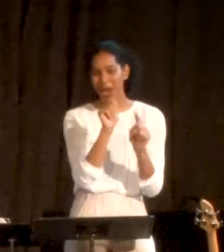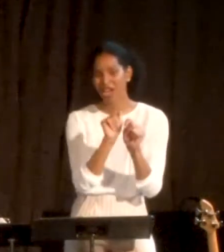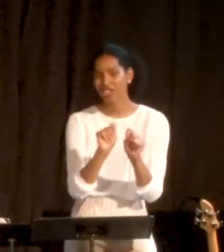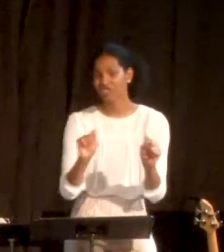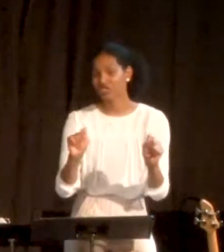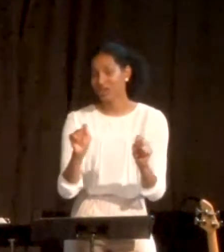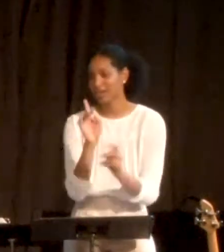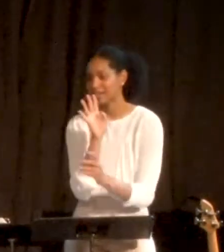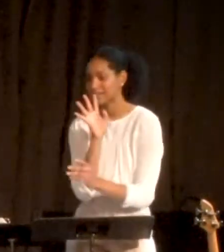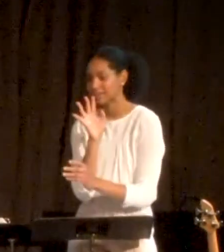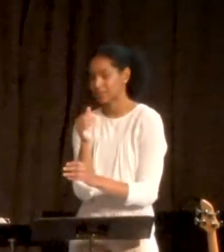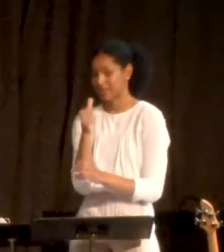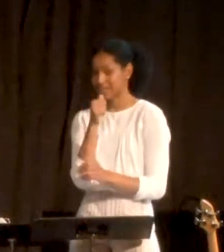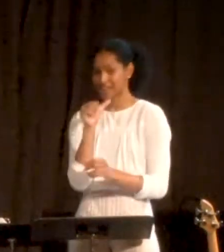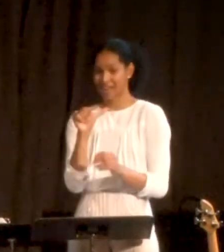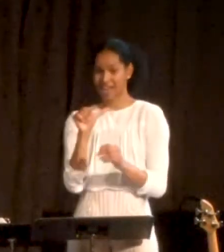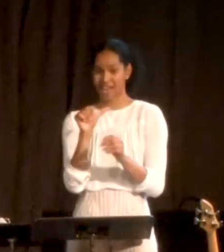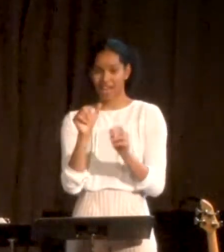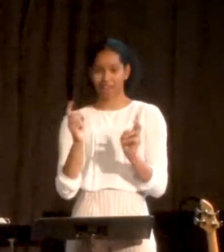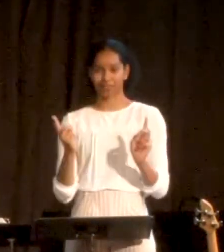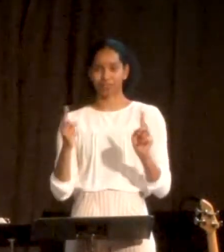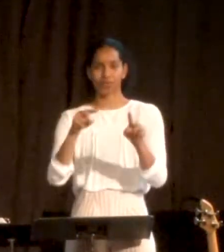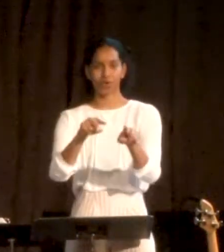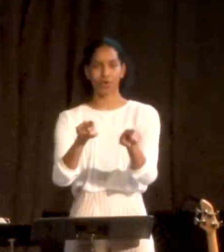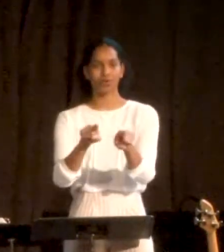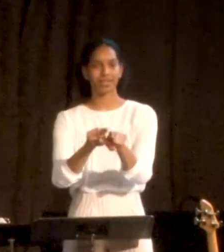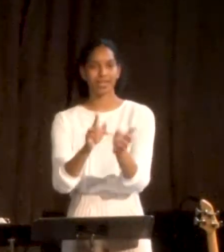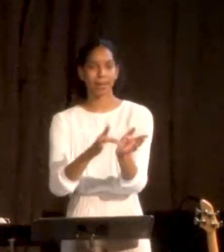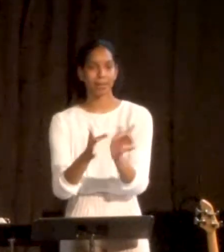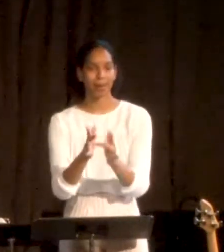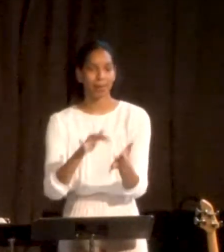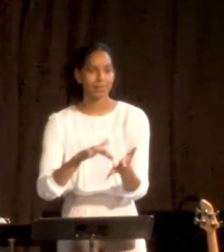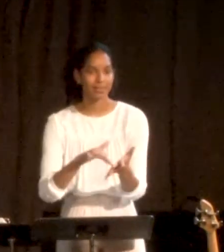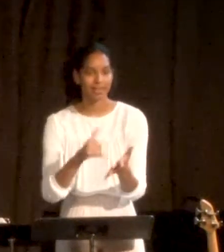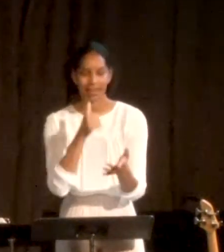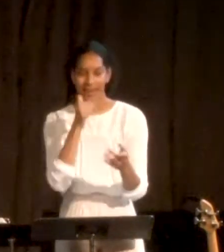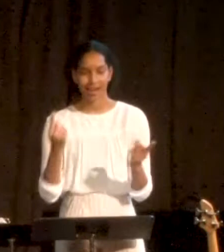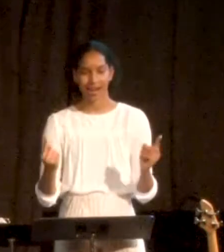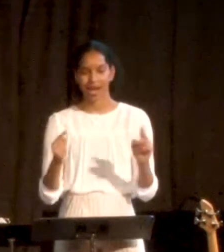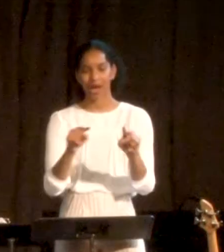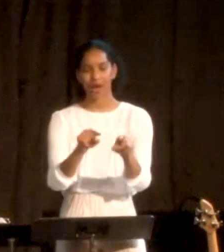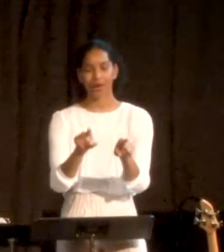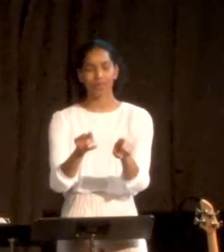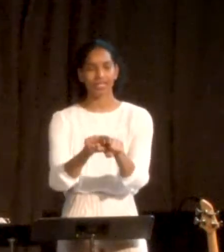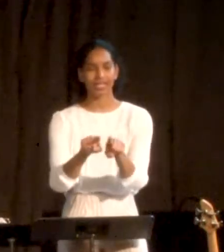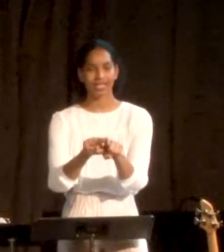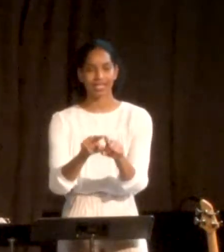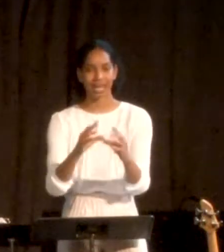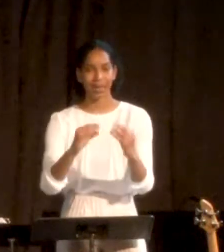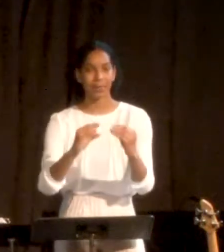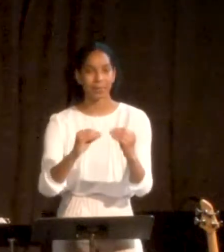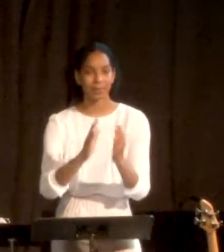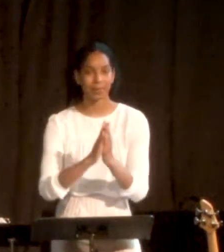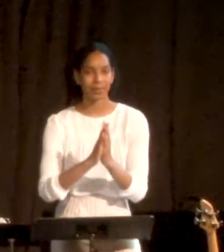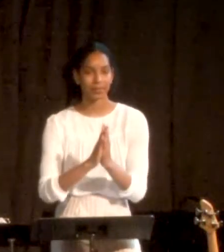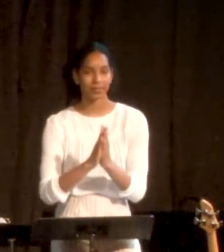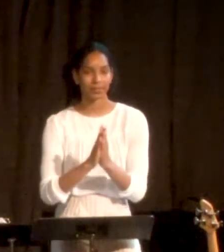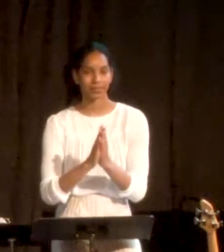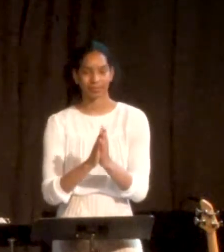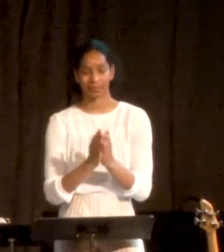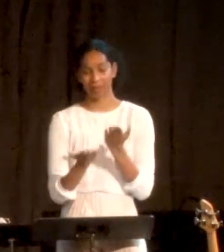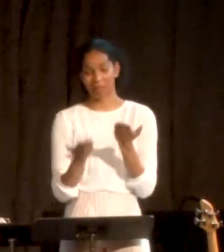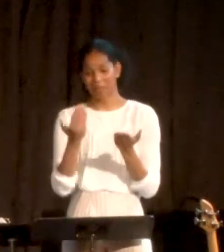studies or the same prayer meetings. They probably didn't know them that well, if at